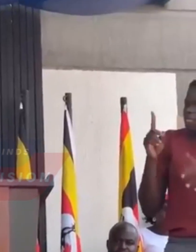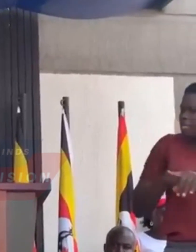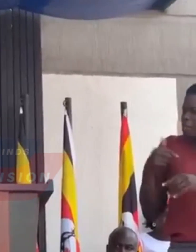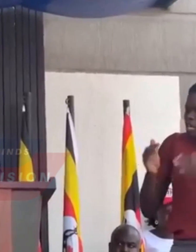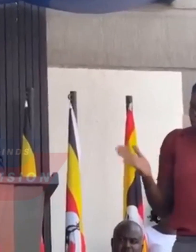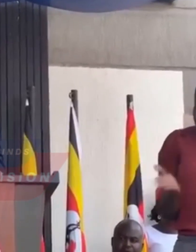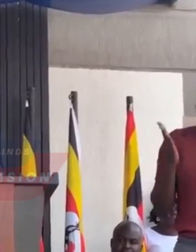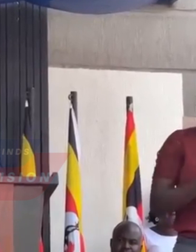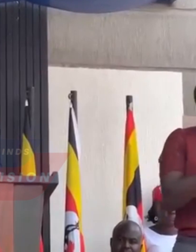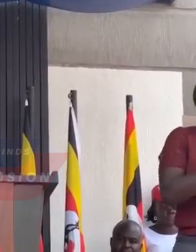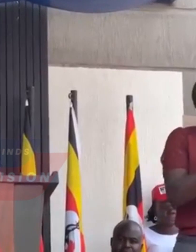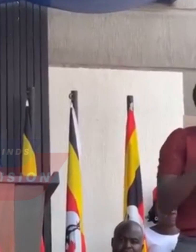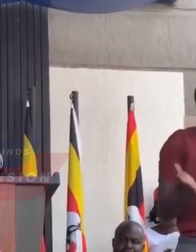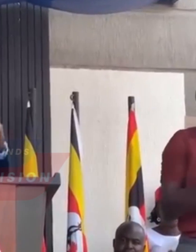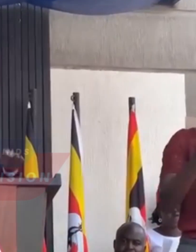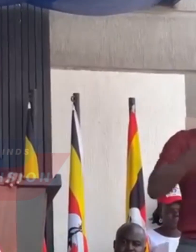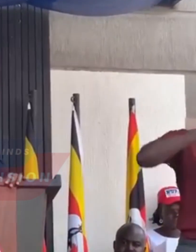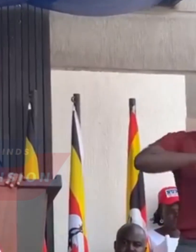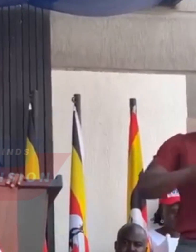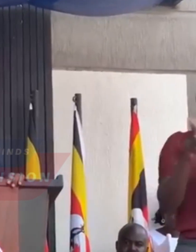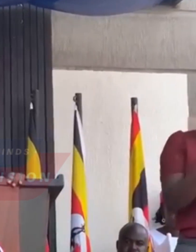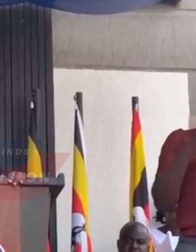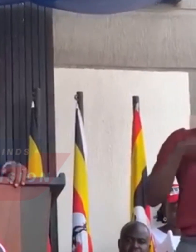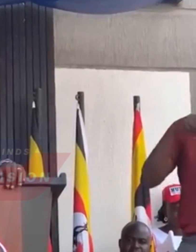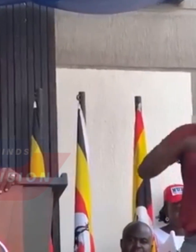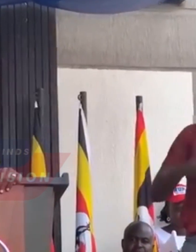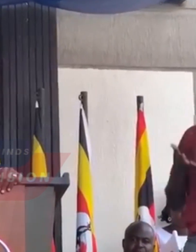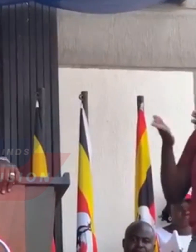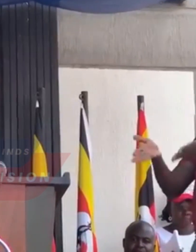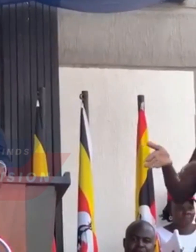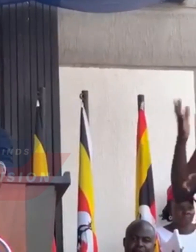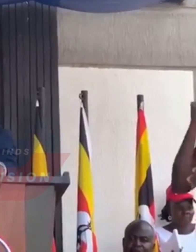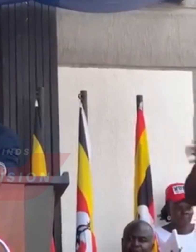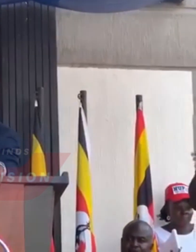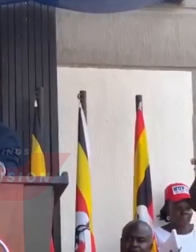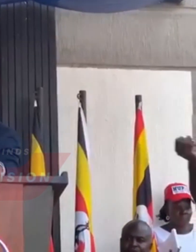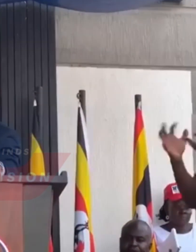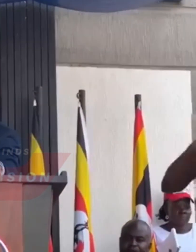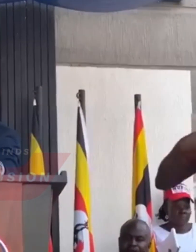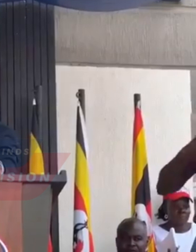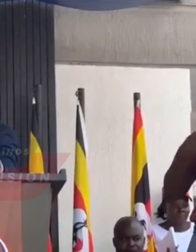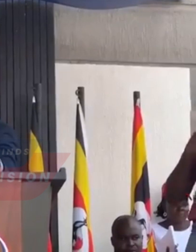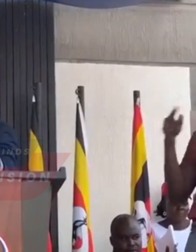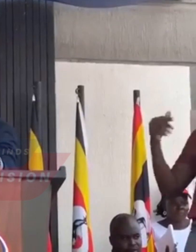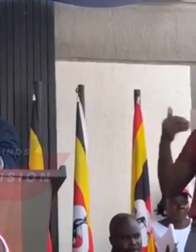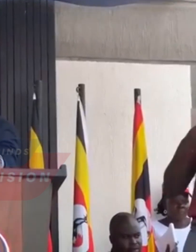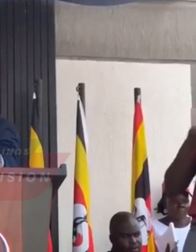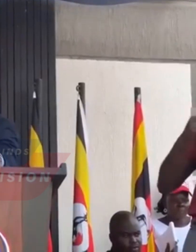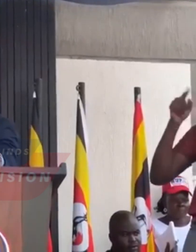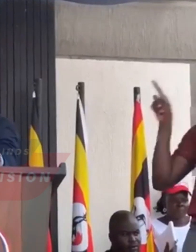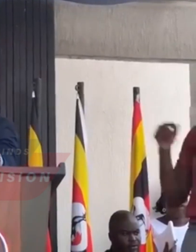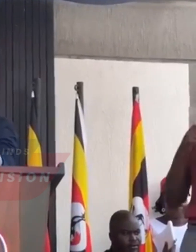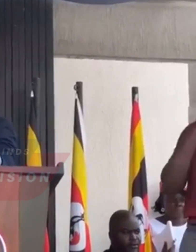us. Doctor, I stand here before these people mainly because of the challenges that you gave me. You will allow me,